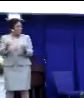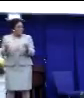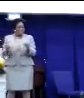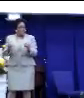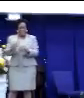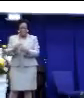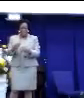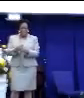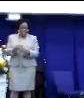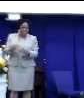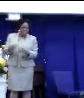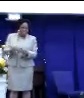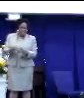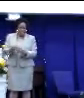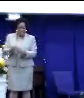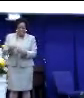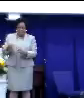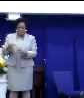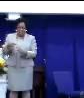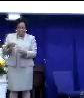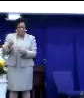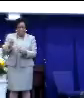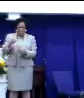question. Y'all Googled it. I guess y'all still Googled it, aren't you? Huh?